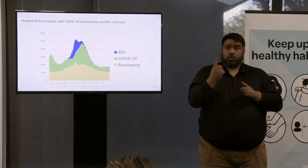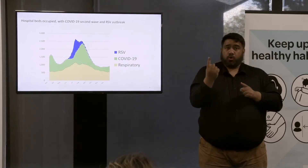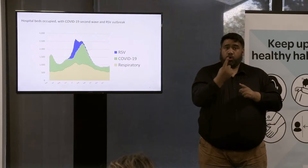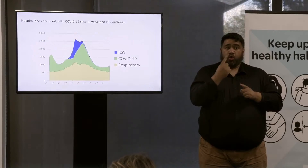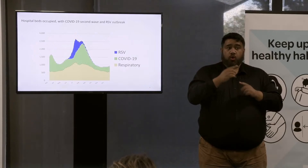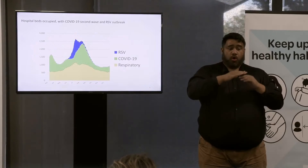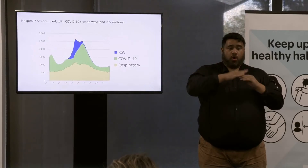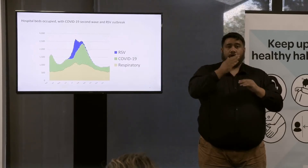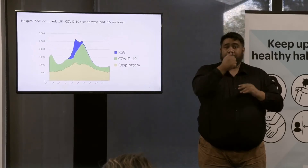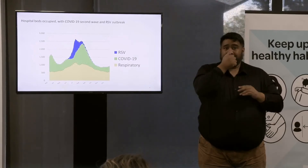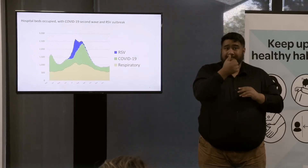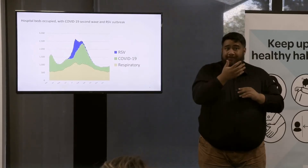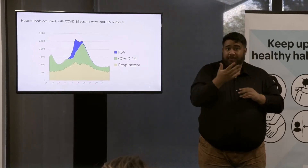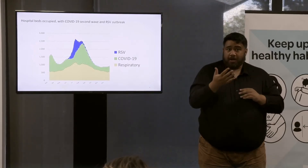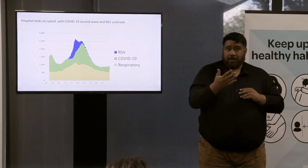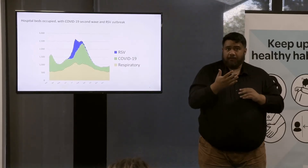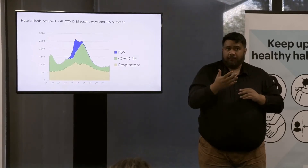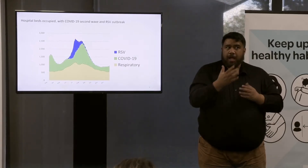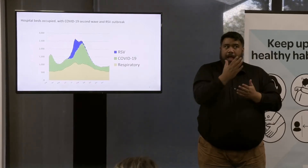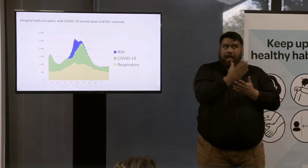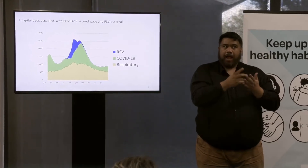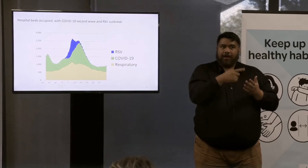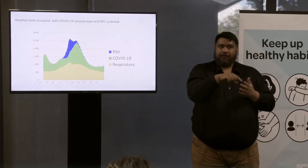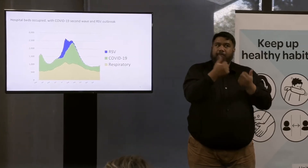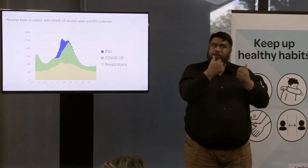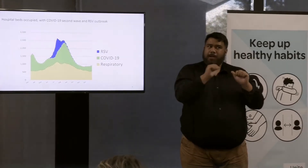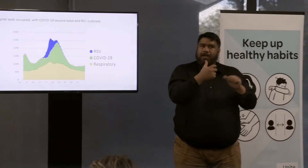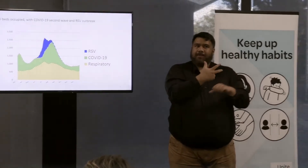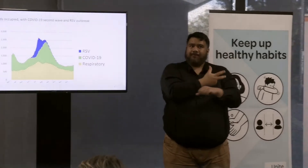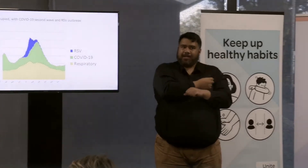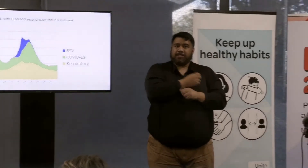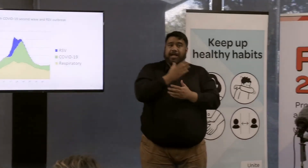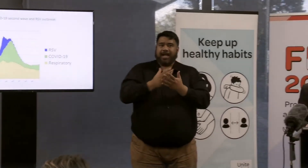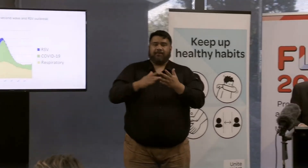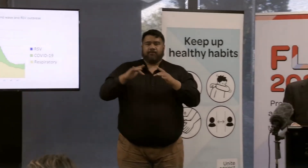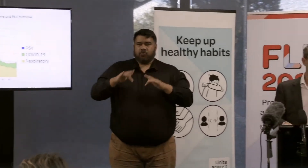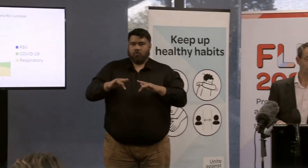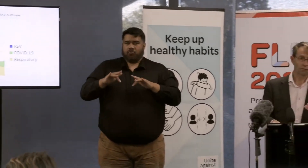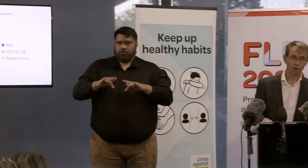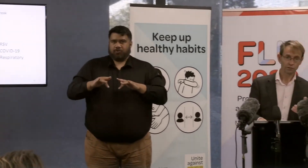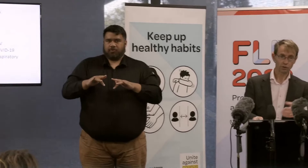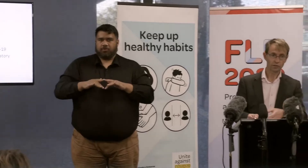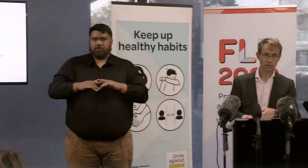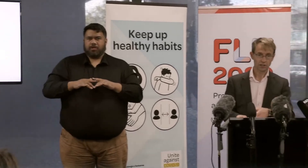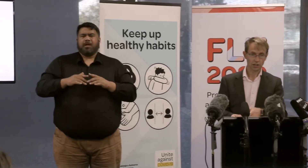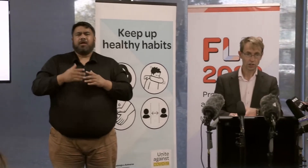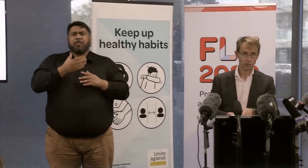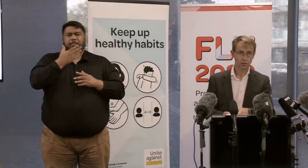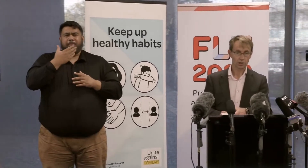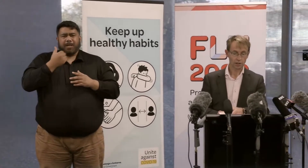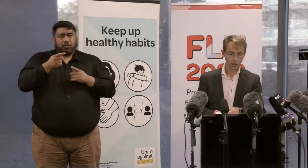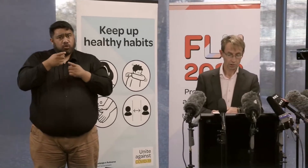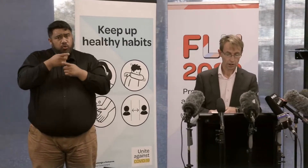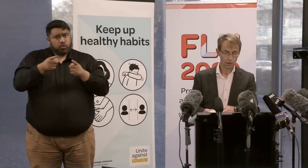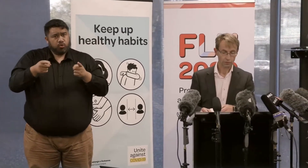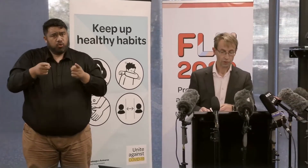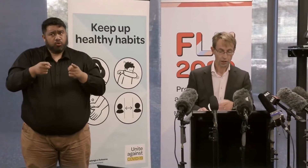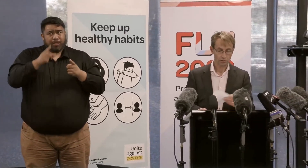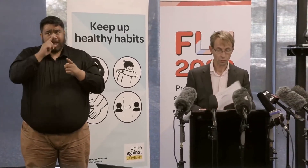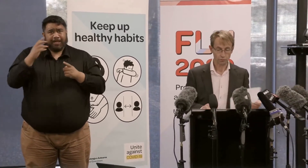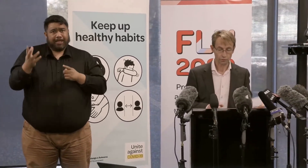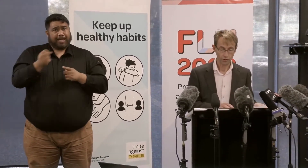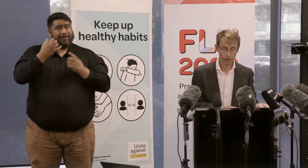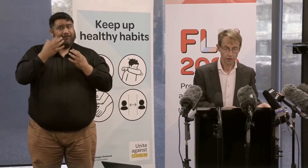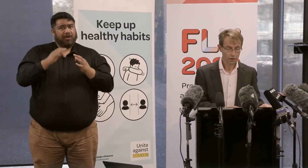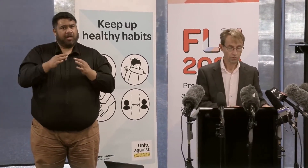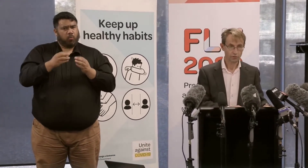of our over 65s already, which is great. Please, many people are eligible for free flu vaccination. Go and get one if you're